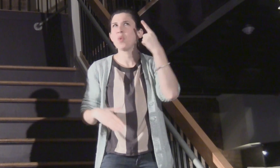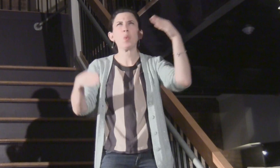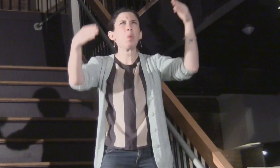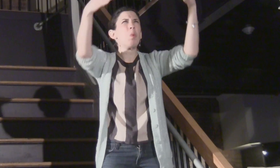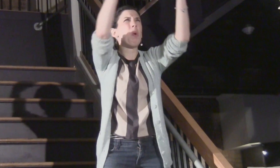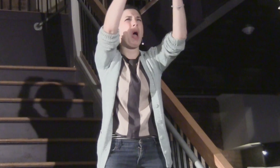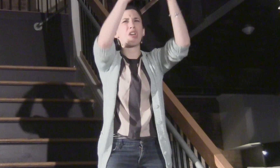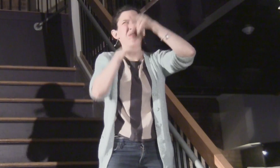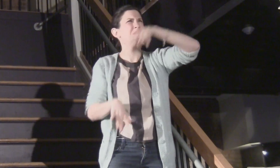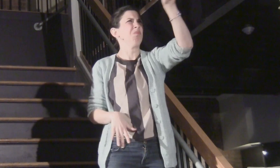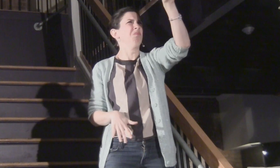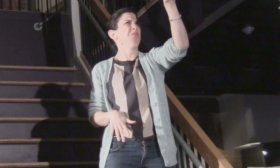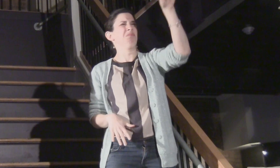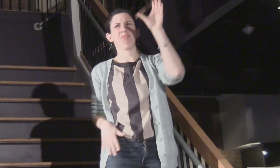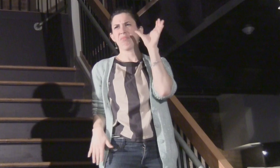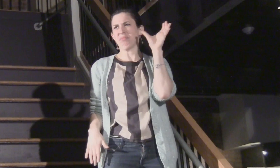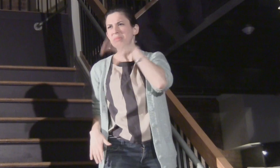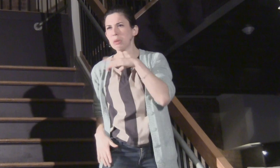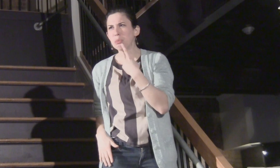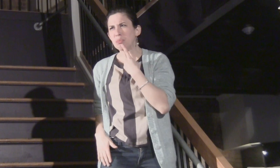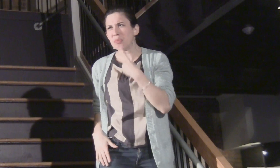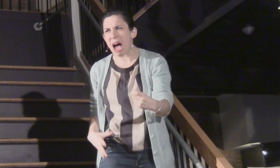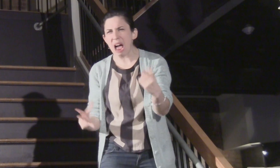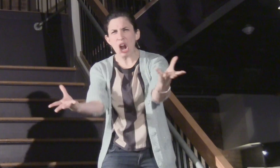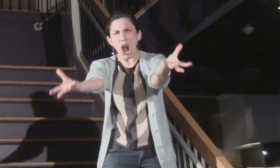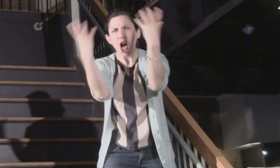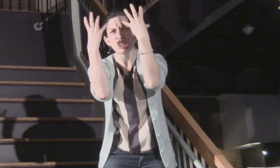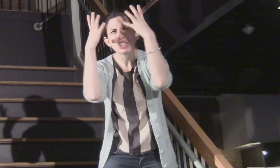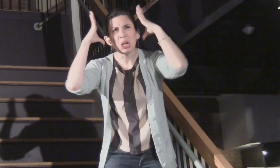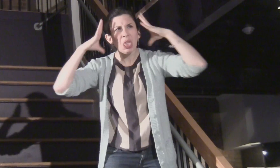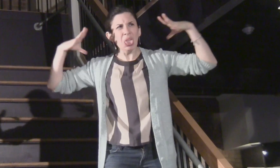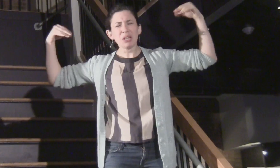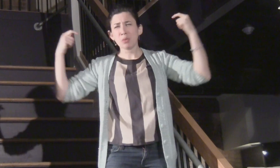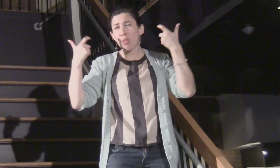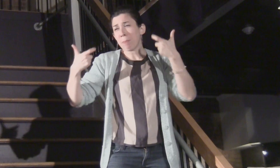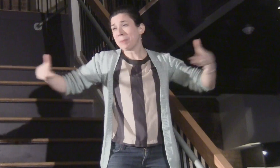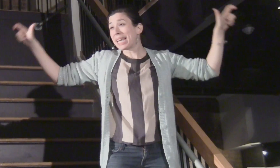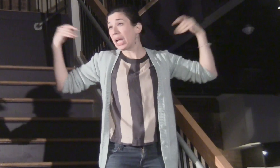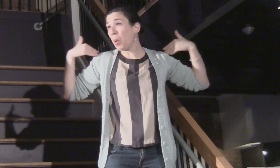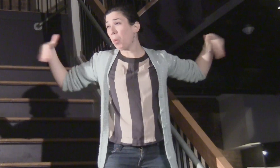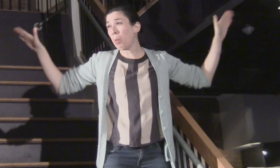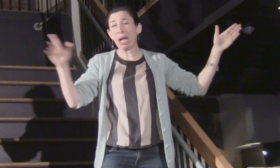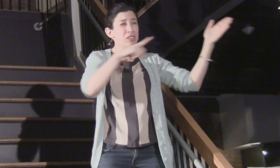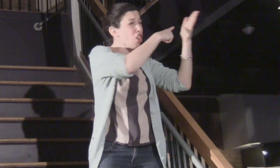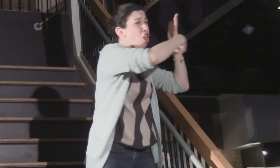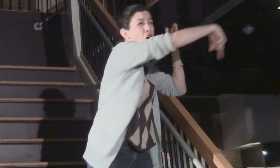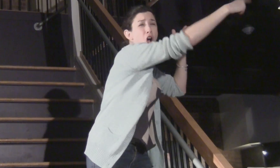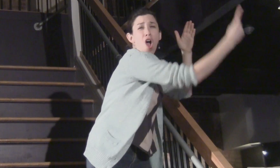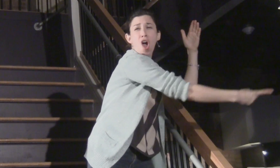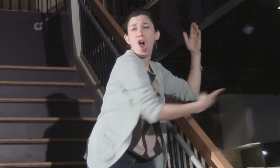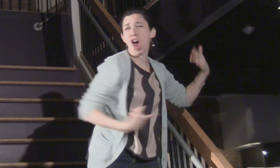and arrived at the window, strange, big, ugly wing